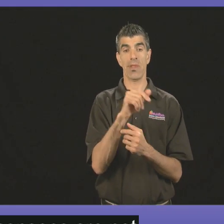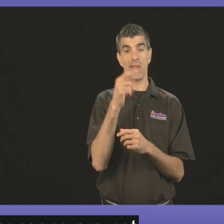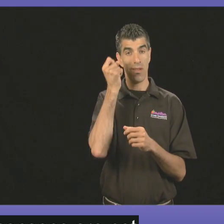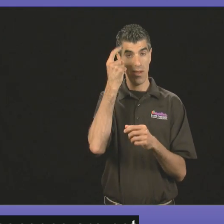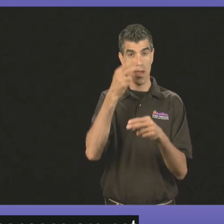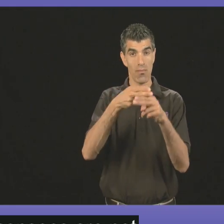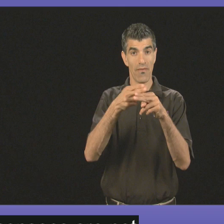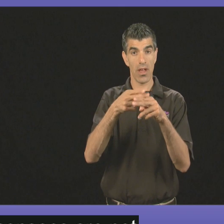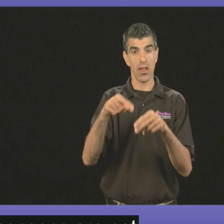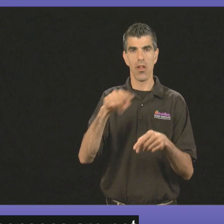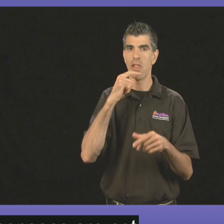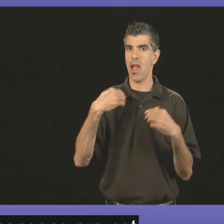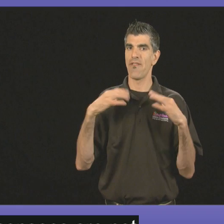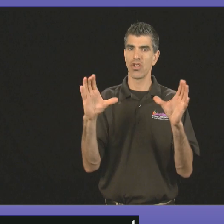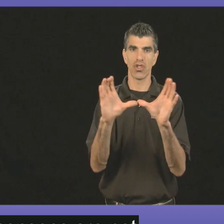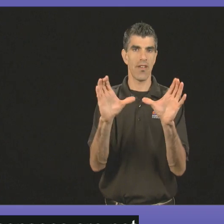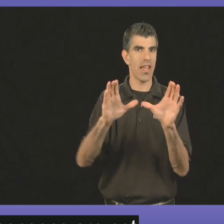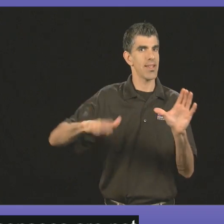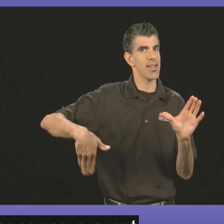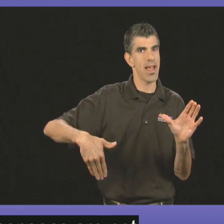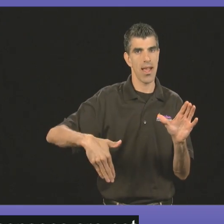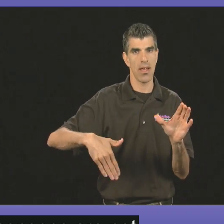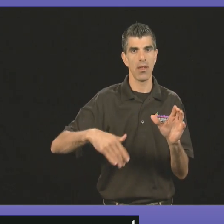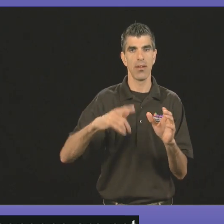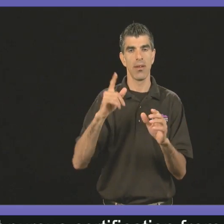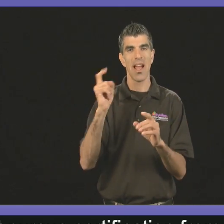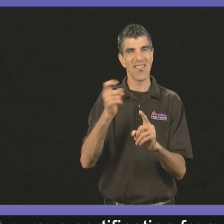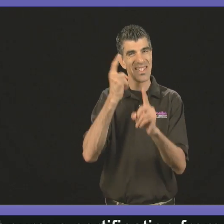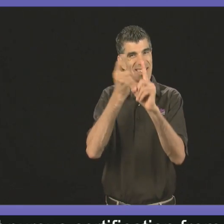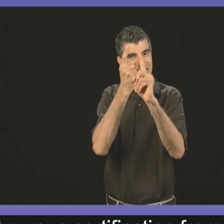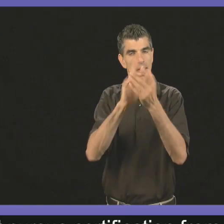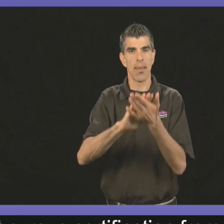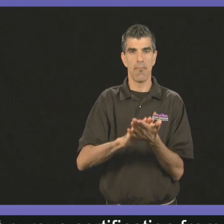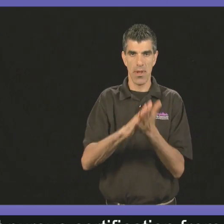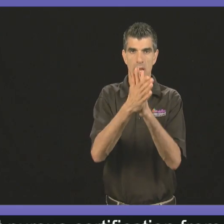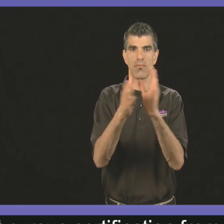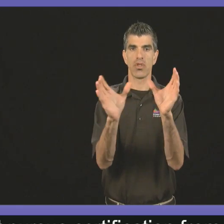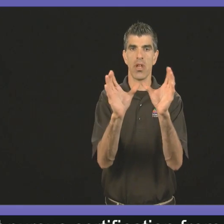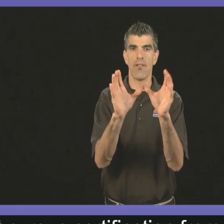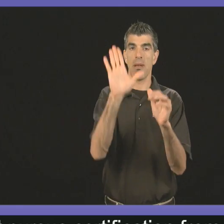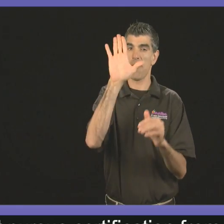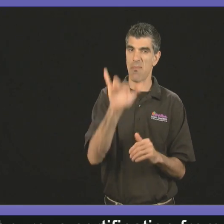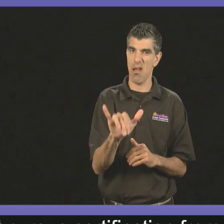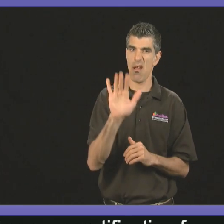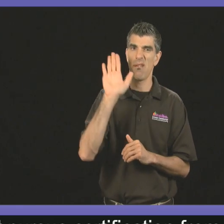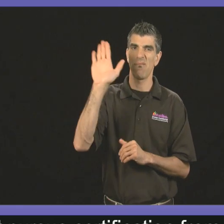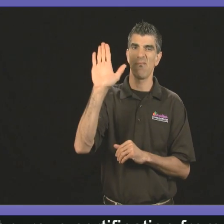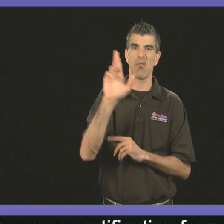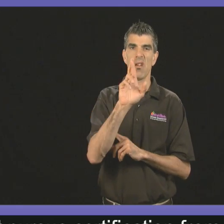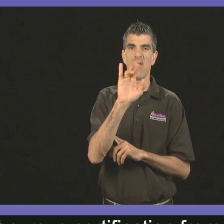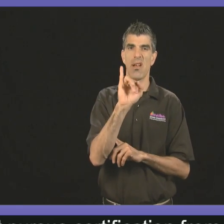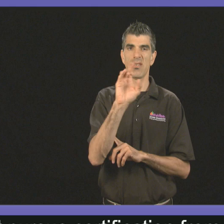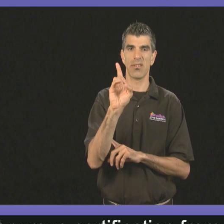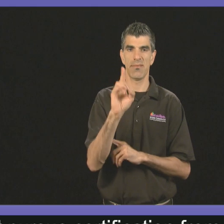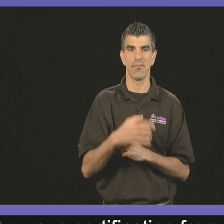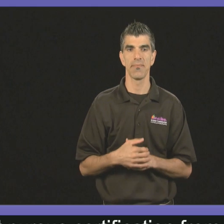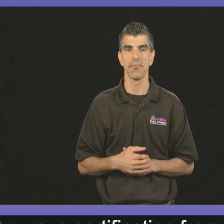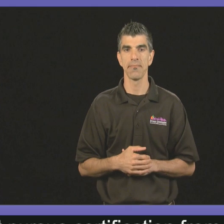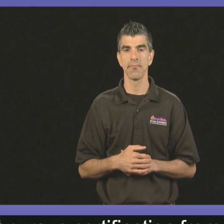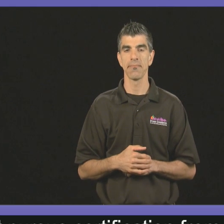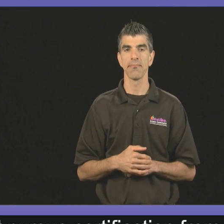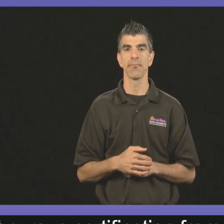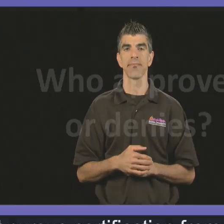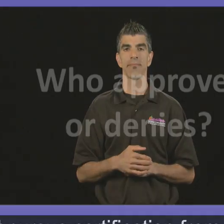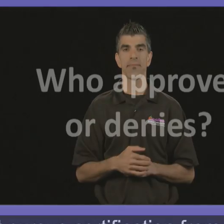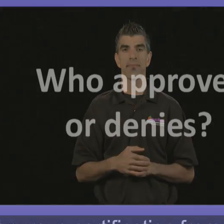Provisional licensees are not required to have certification, but they must pursue certification from the Registry of Interpreters for the